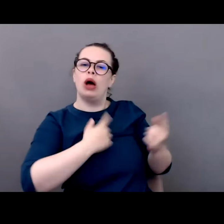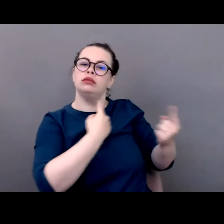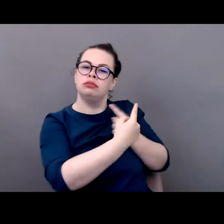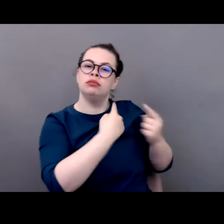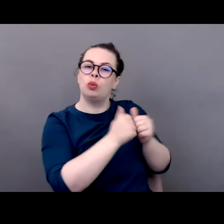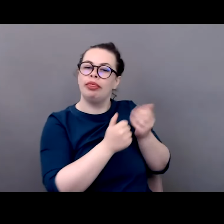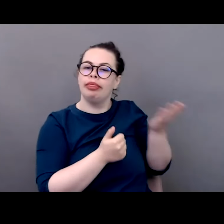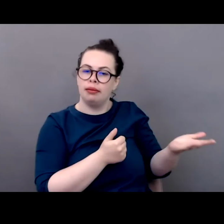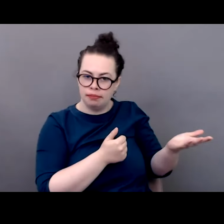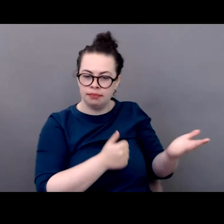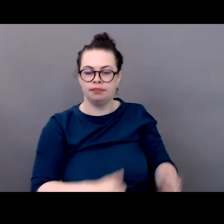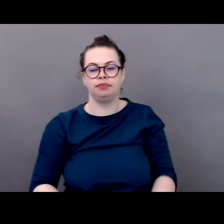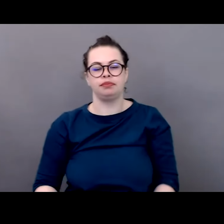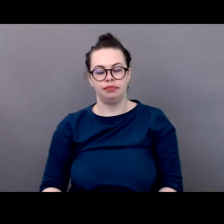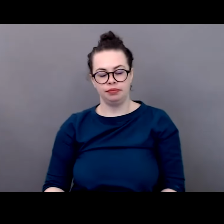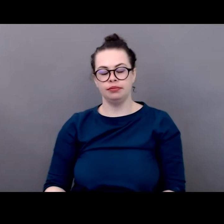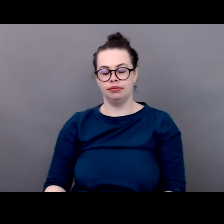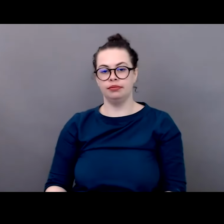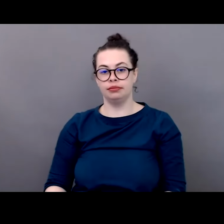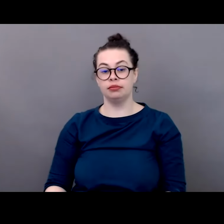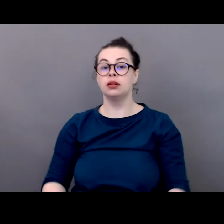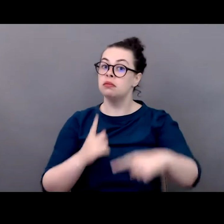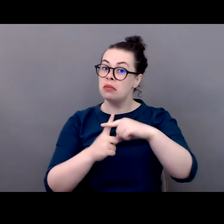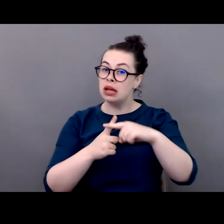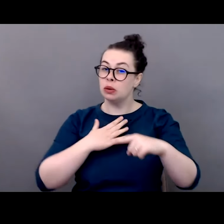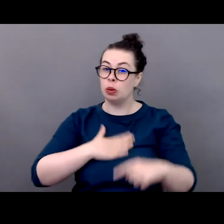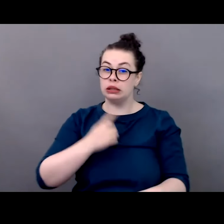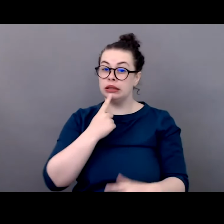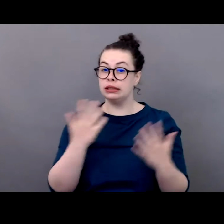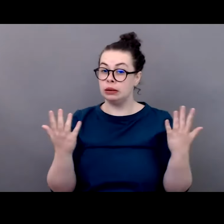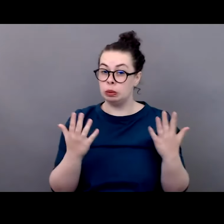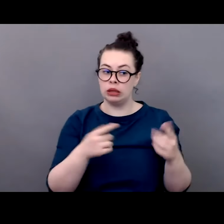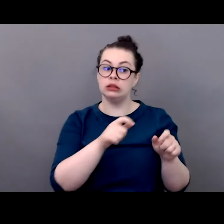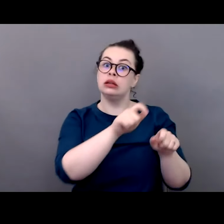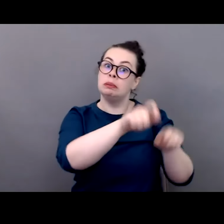important for civil society preparing the